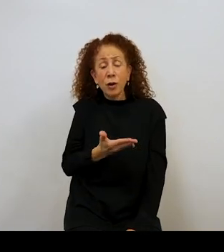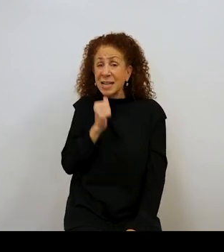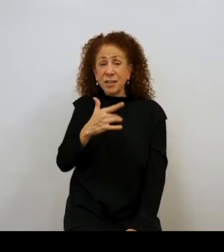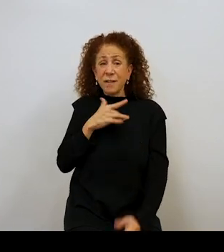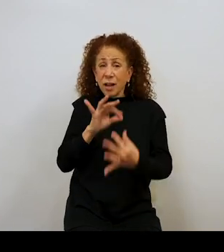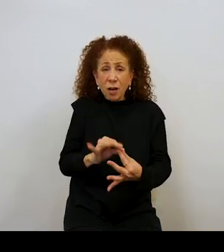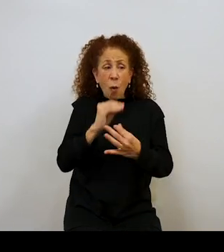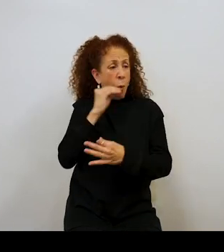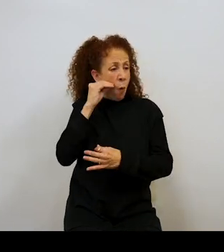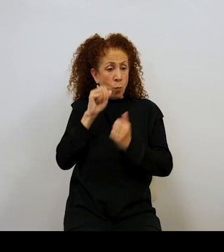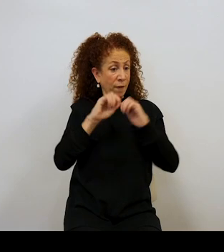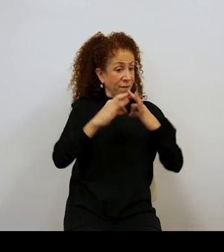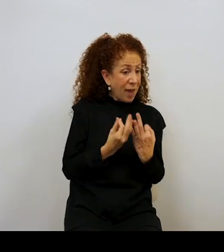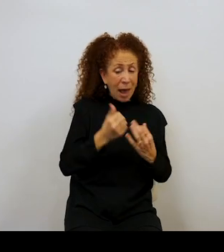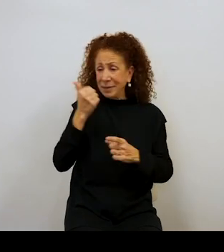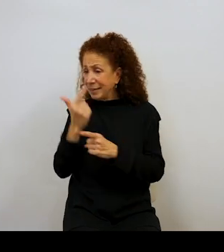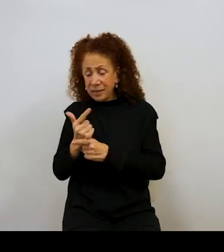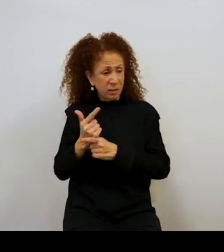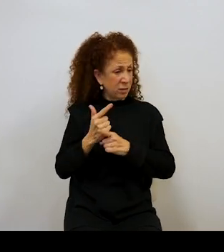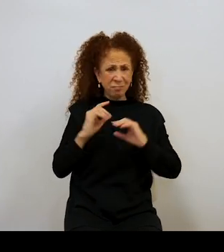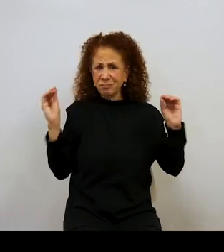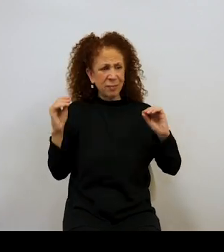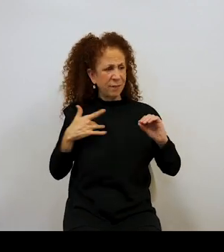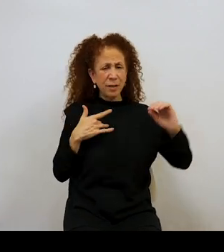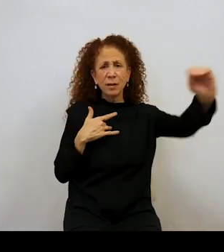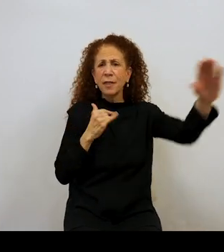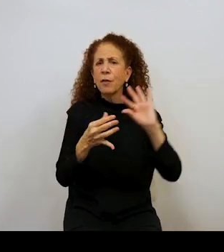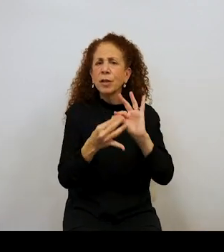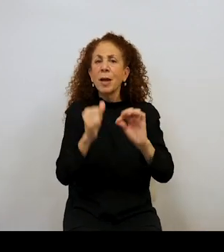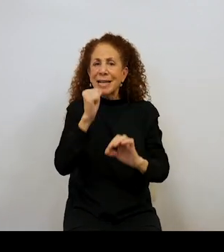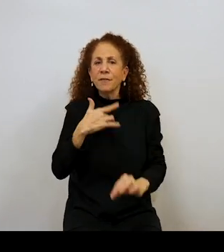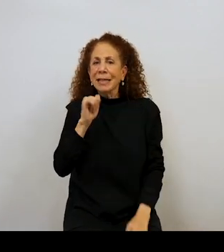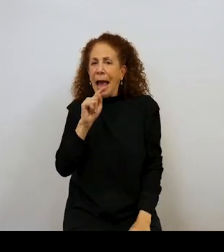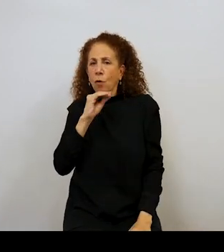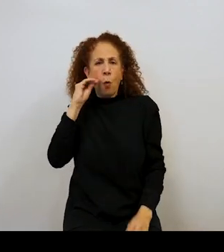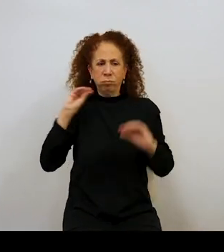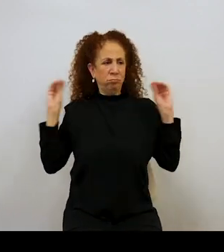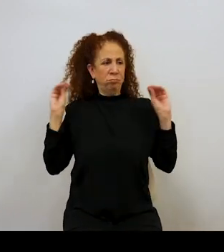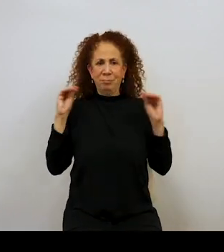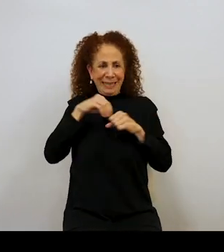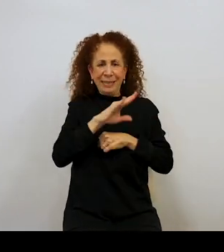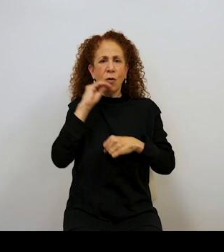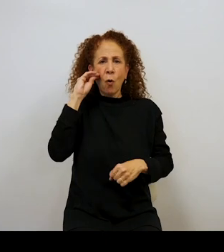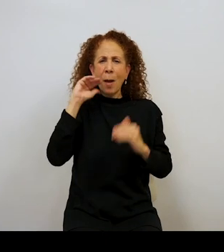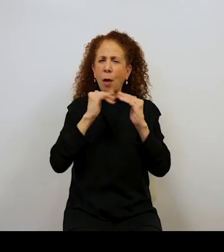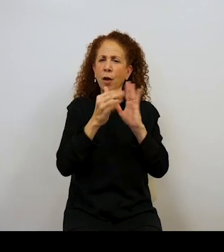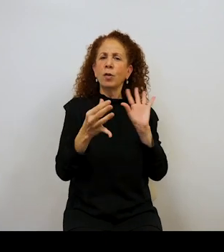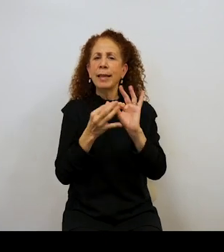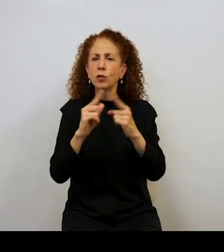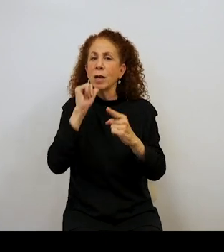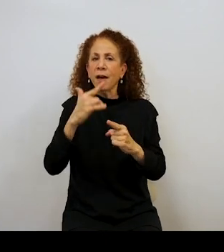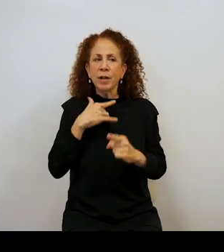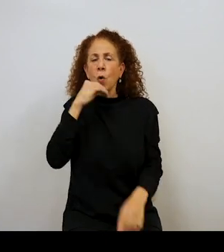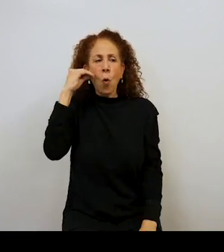at home in his family with his sisters? How does that relationship of being not at home in the household relate to not